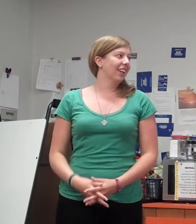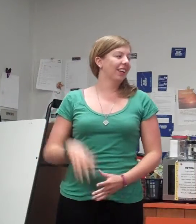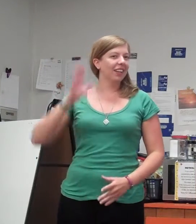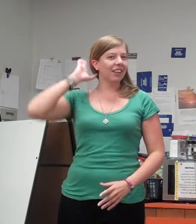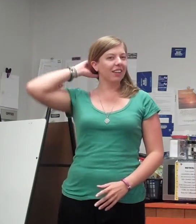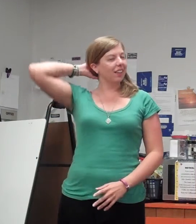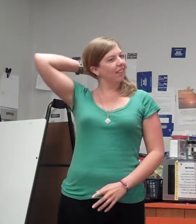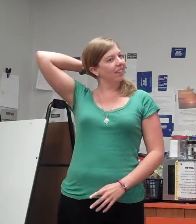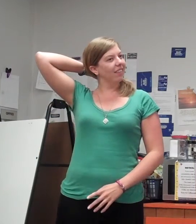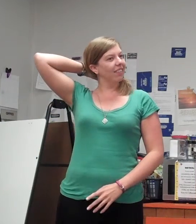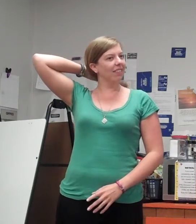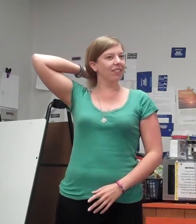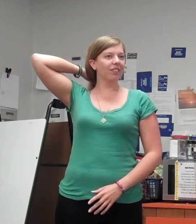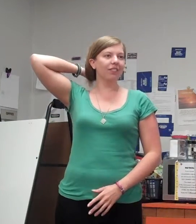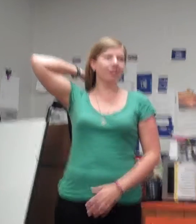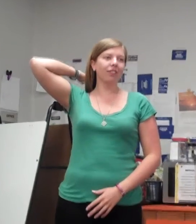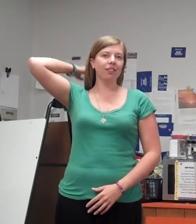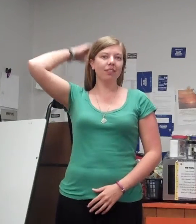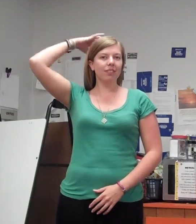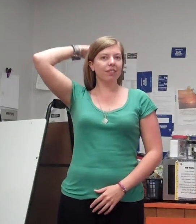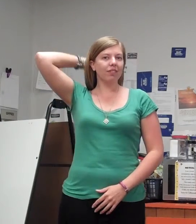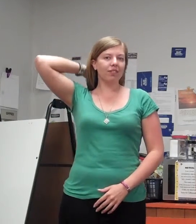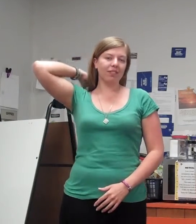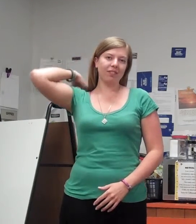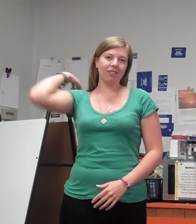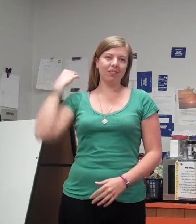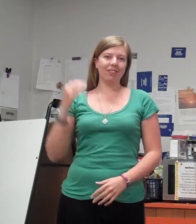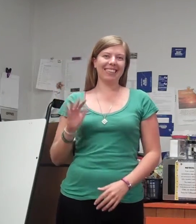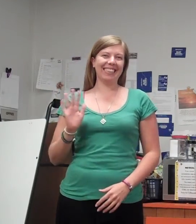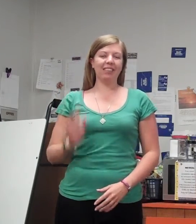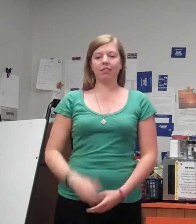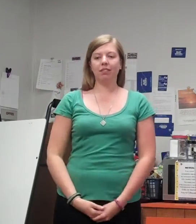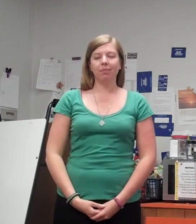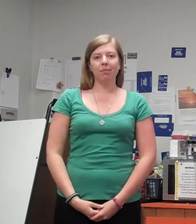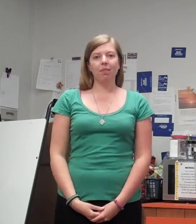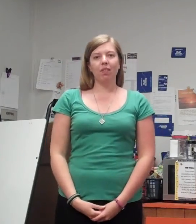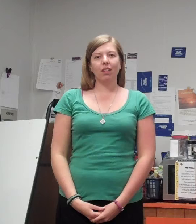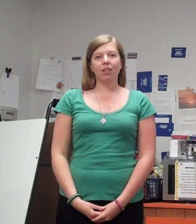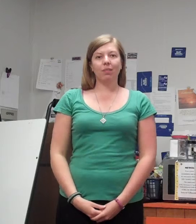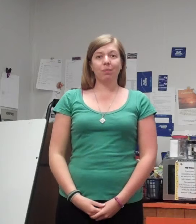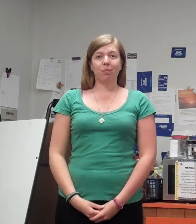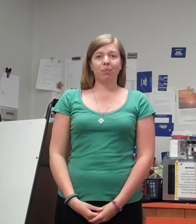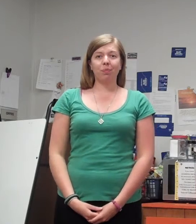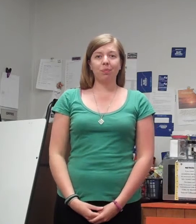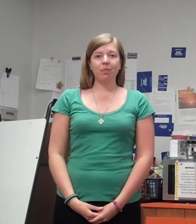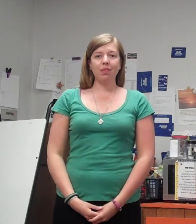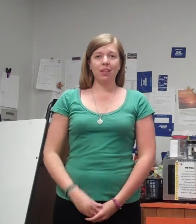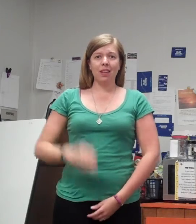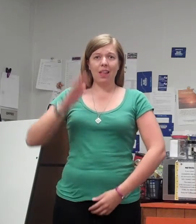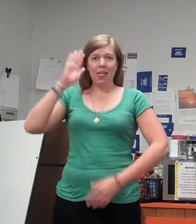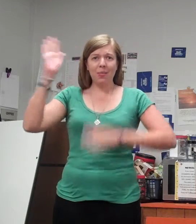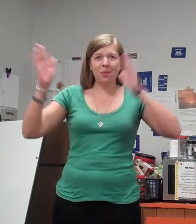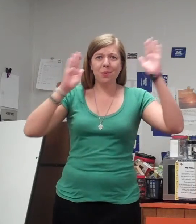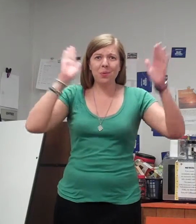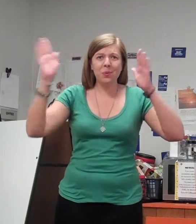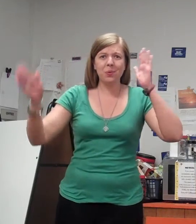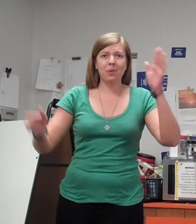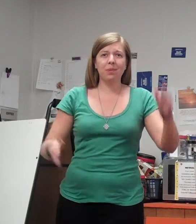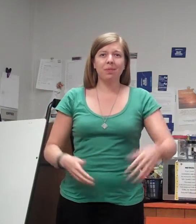ready to start. The good thing about it is All right. every week on Hi, everybody. I'm going to talk